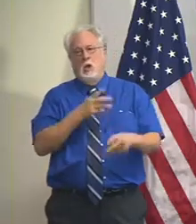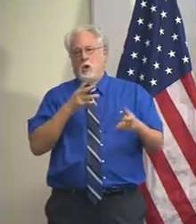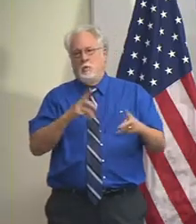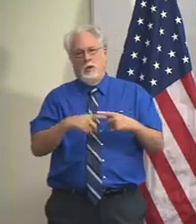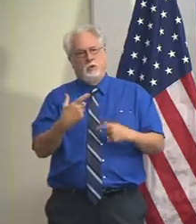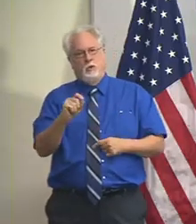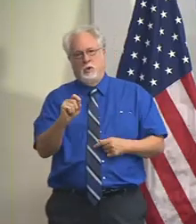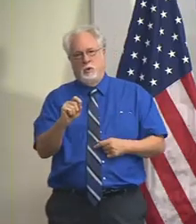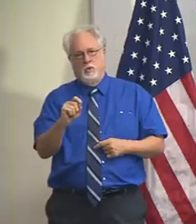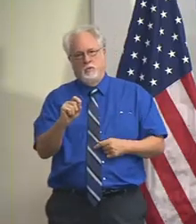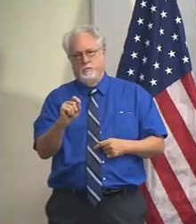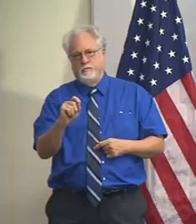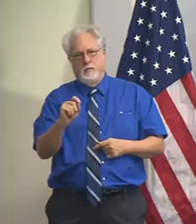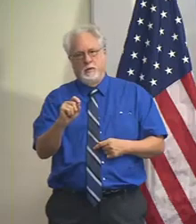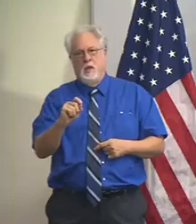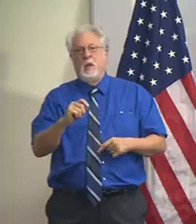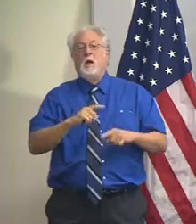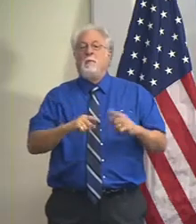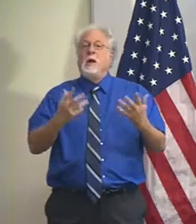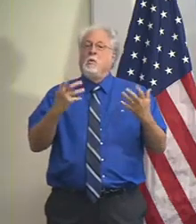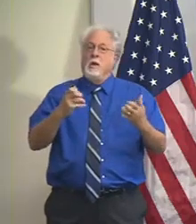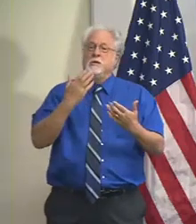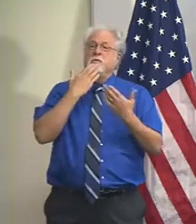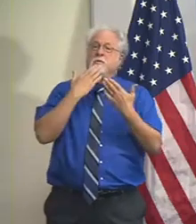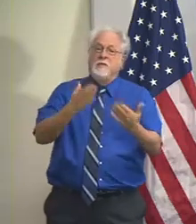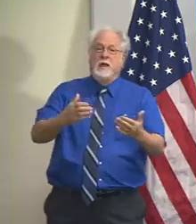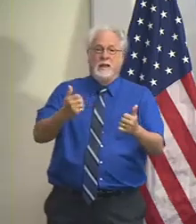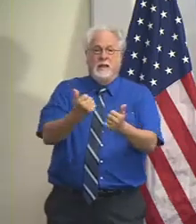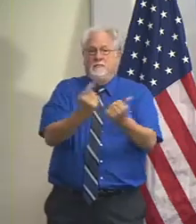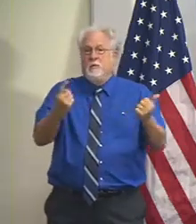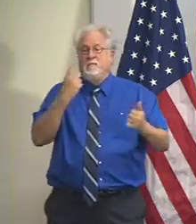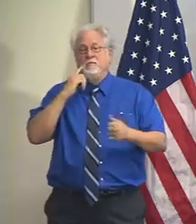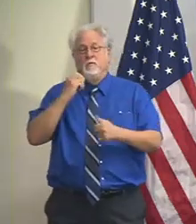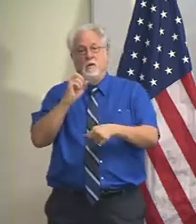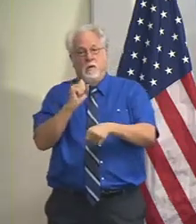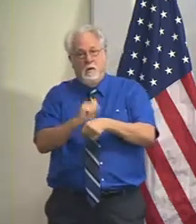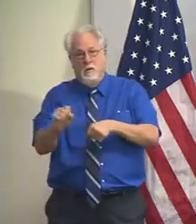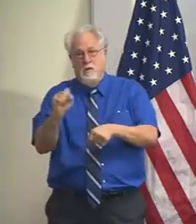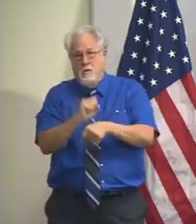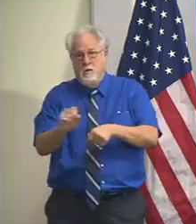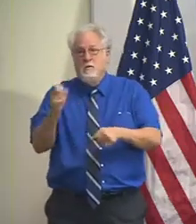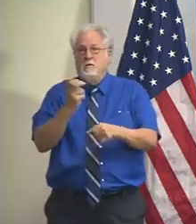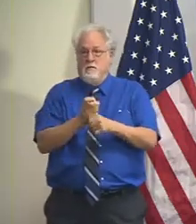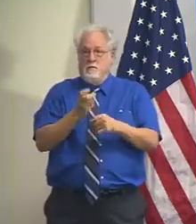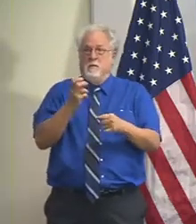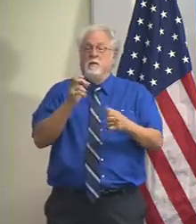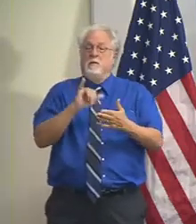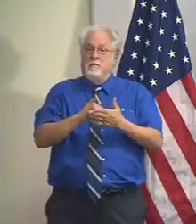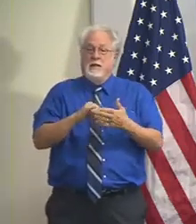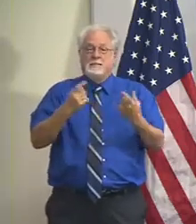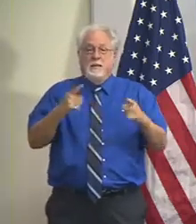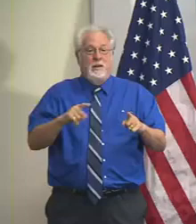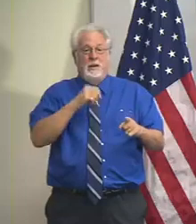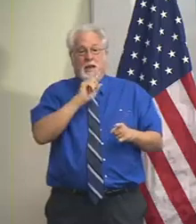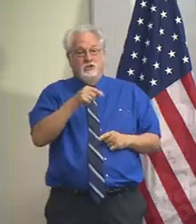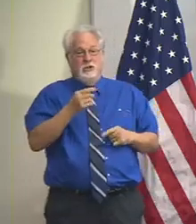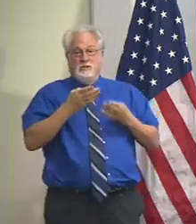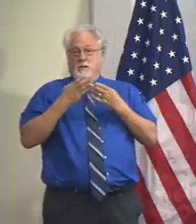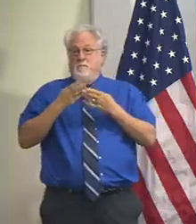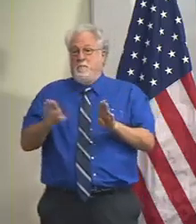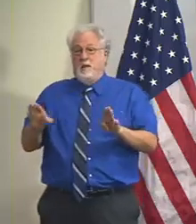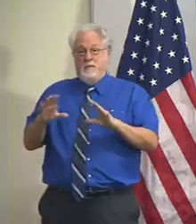go, however. But I did want to just thank everyone for all the hard work that's happening, and not just in the public